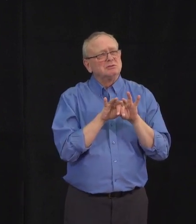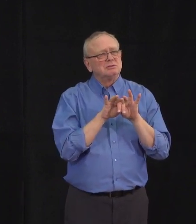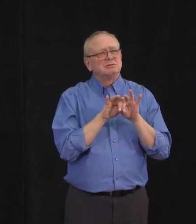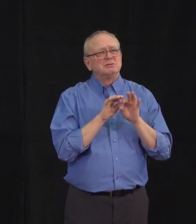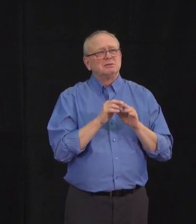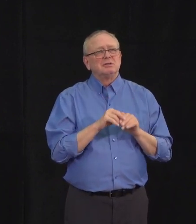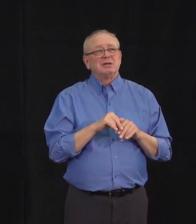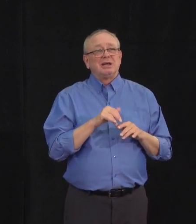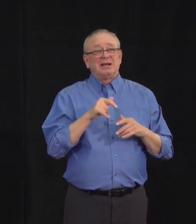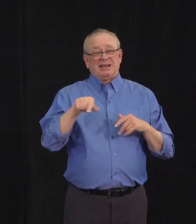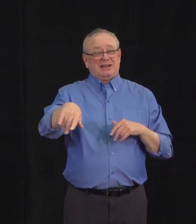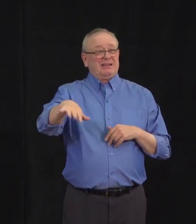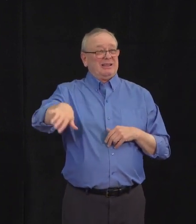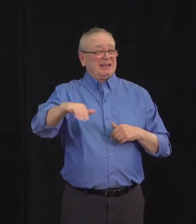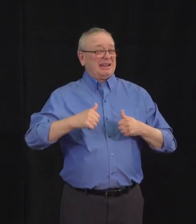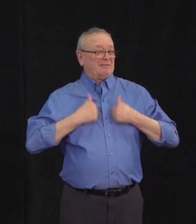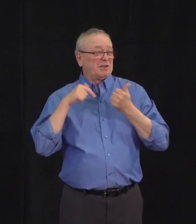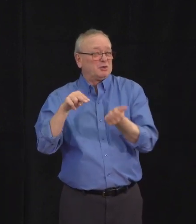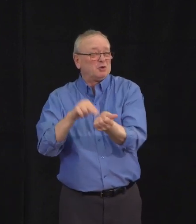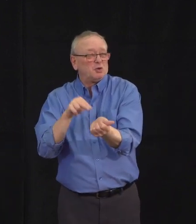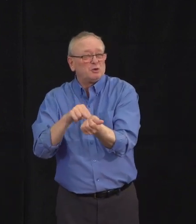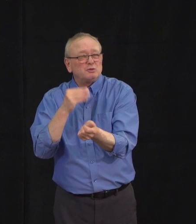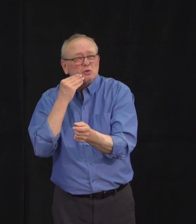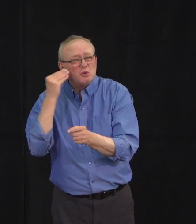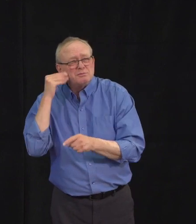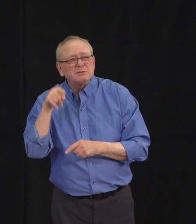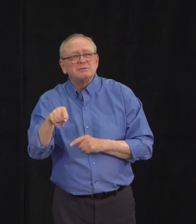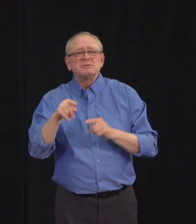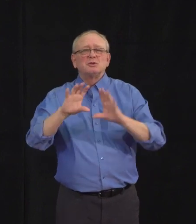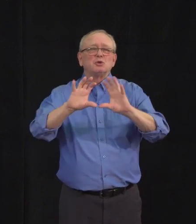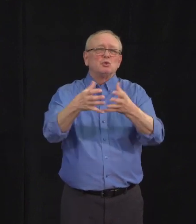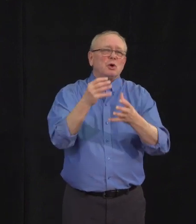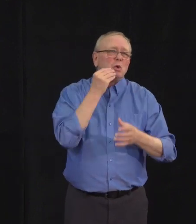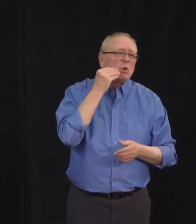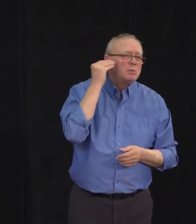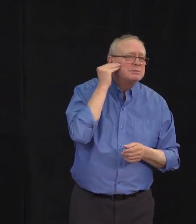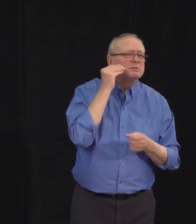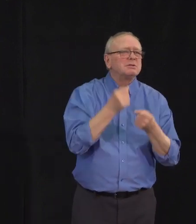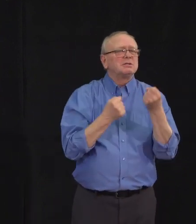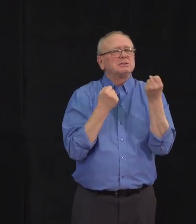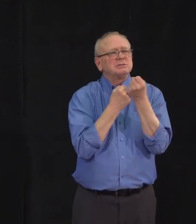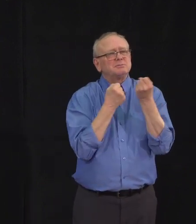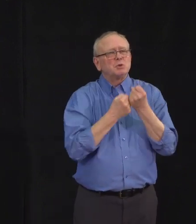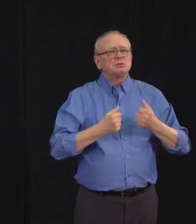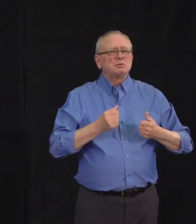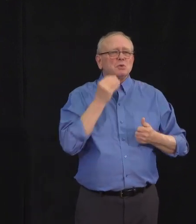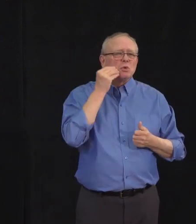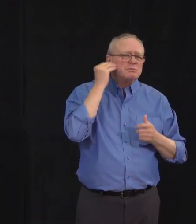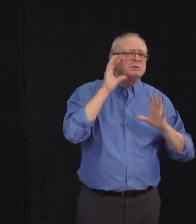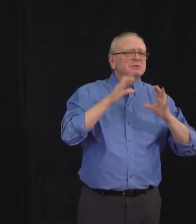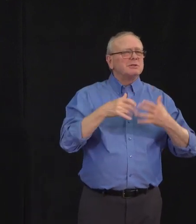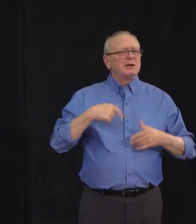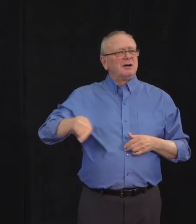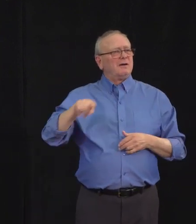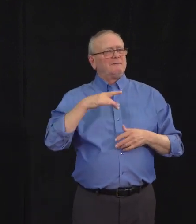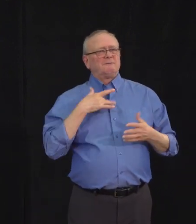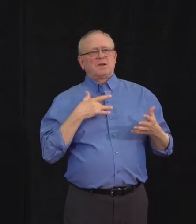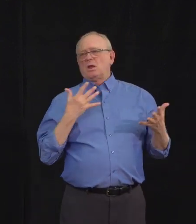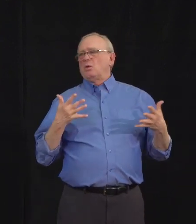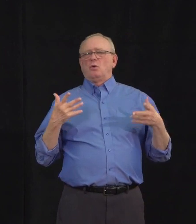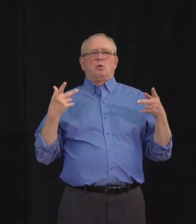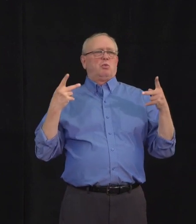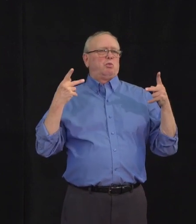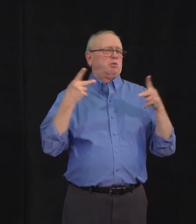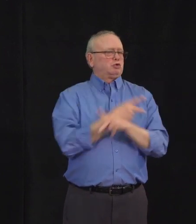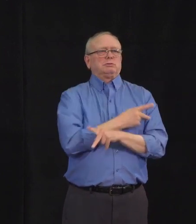care and licensed supportive living settings. To help improve residents' quality of life, as well as recognizing that orders